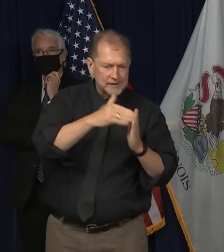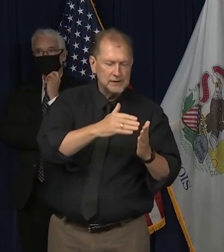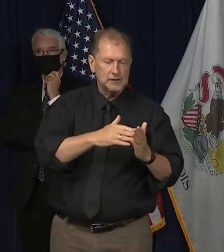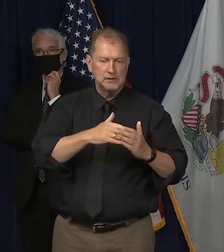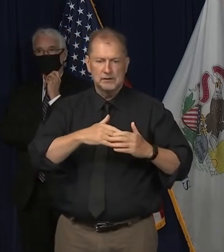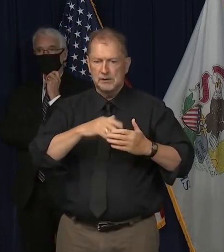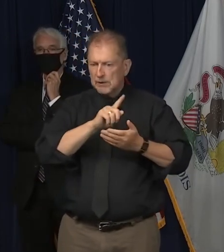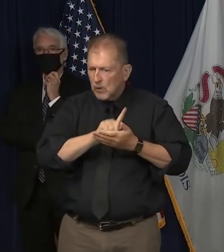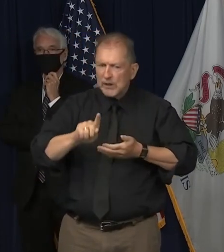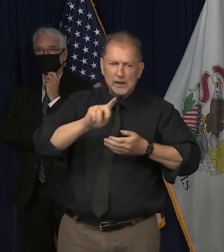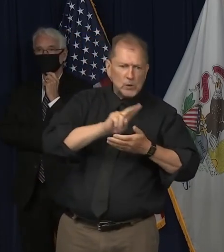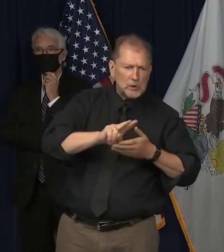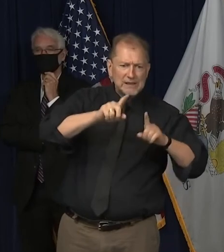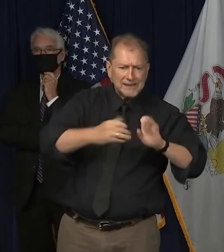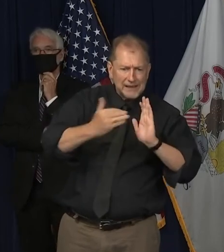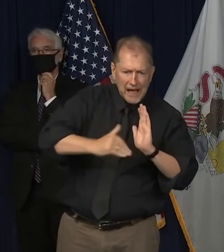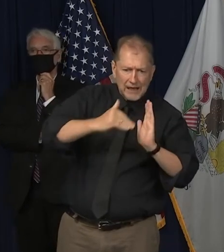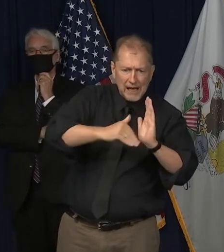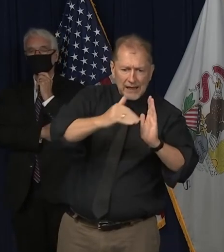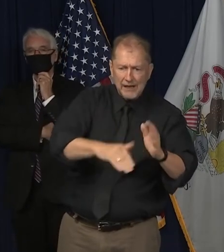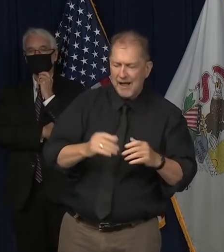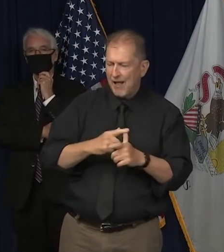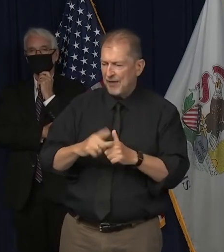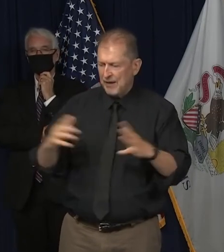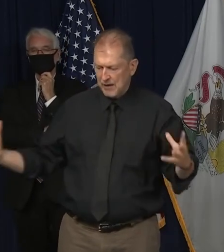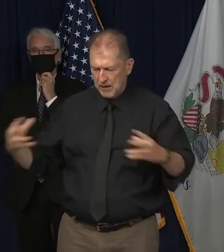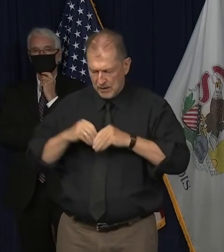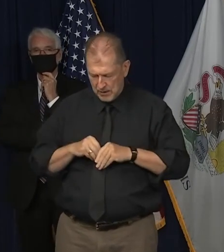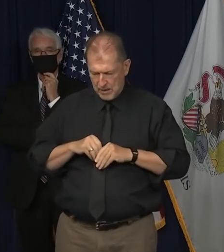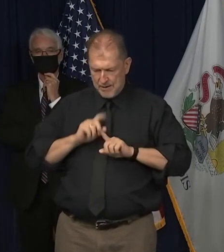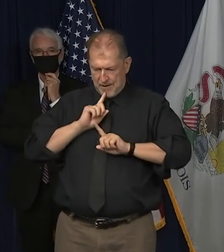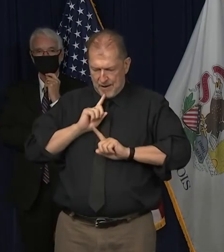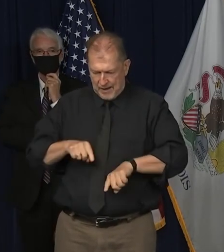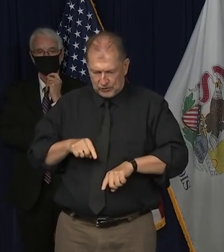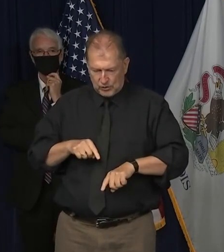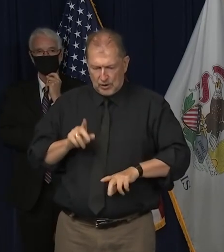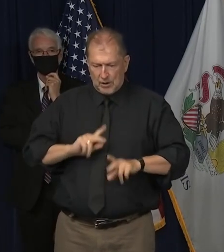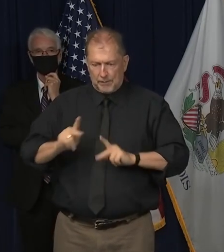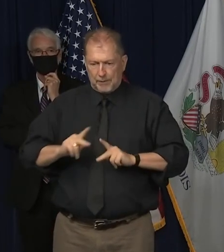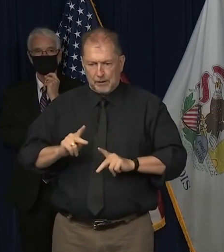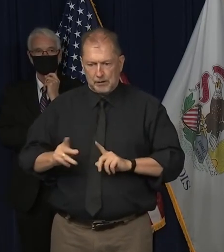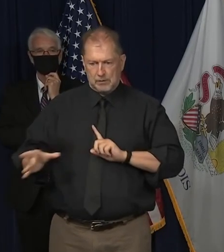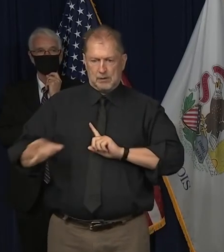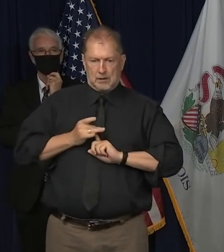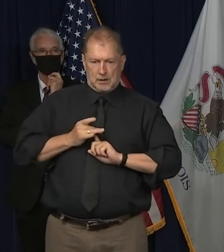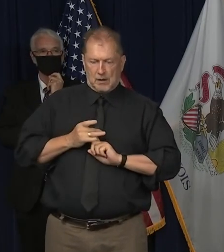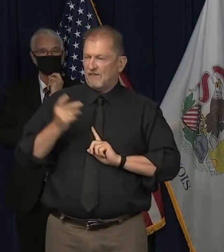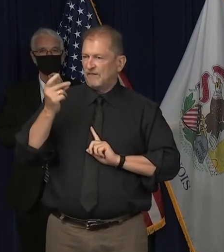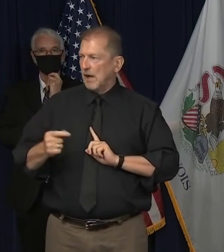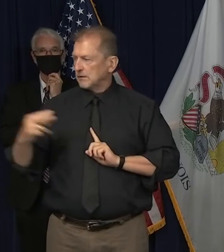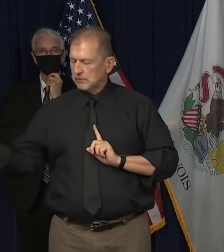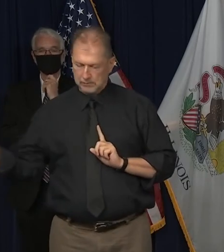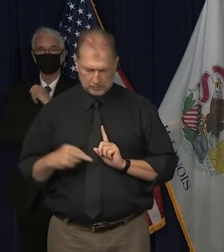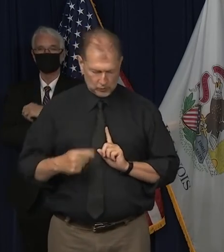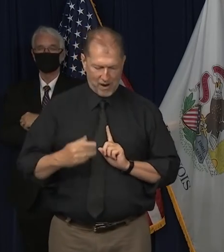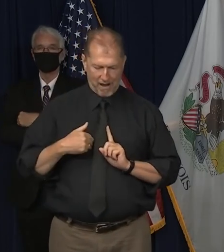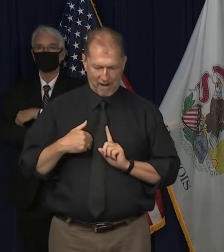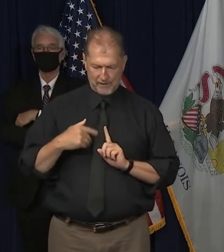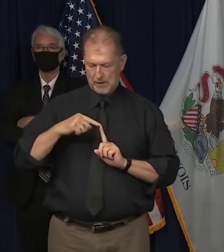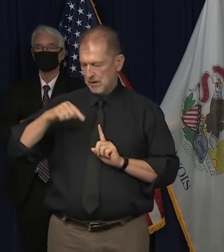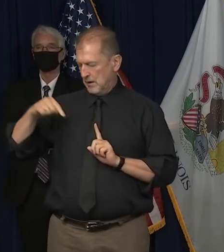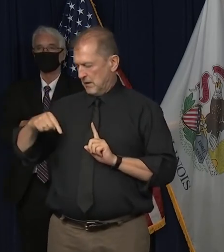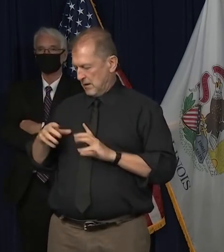rapidly communicate the results of those tests in a way that can help people get isolated very quickly and get the contact tracing started